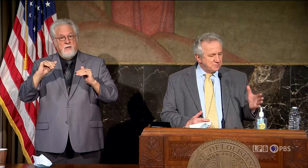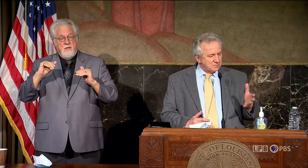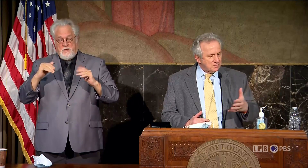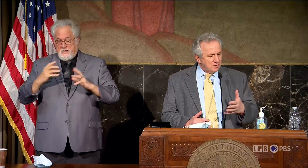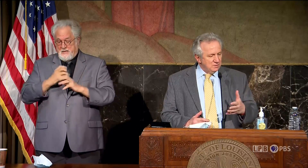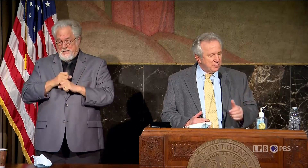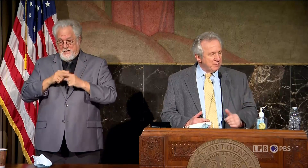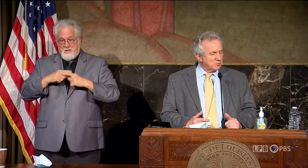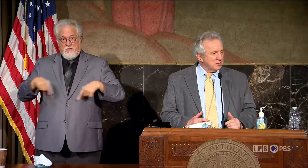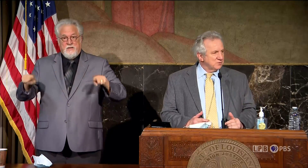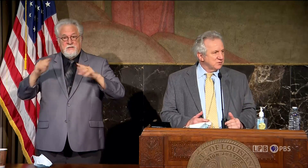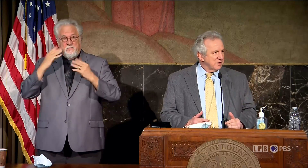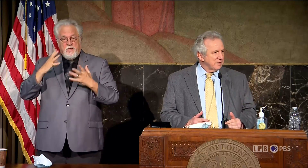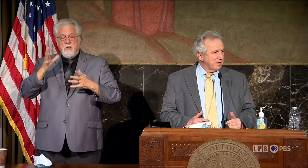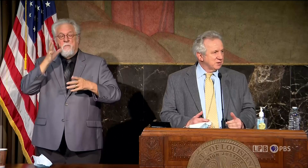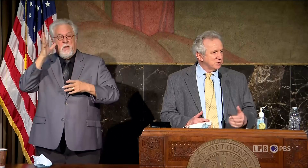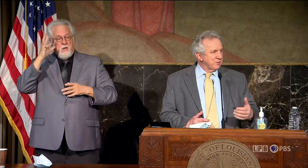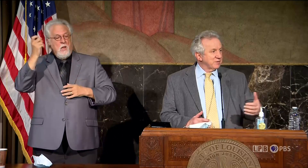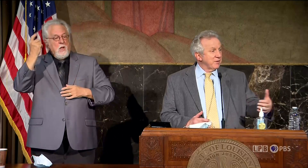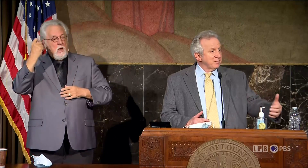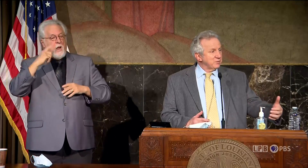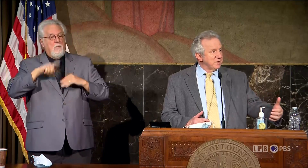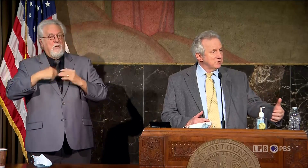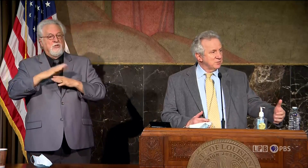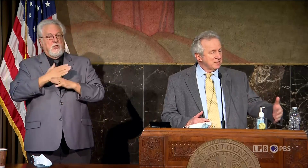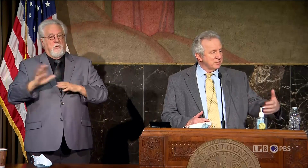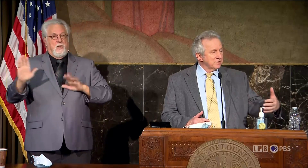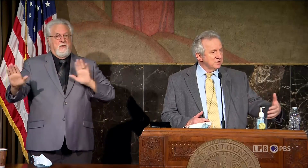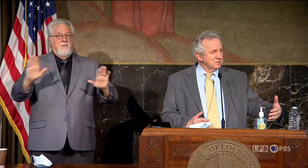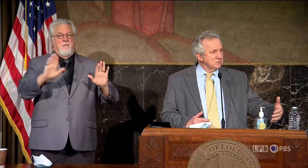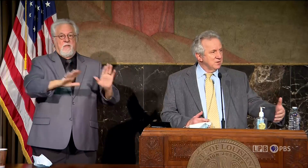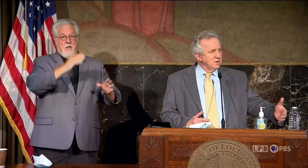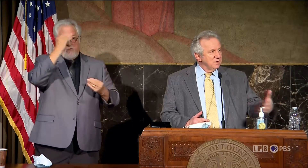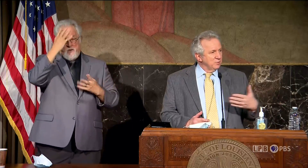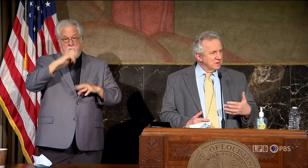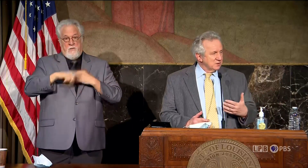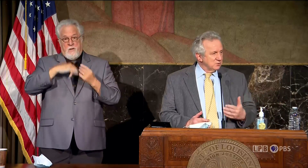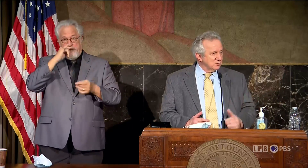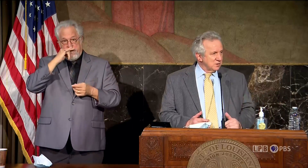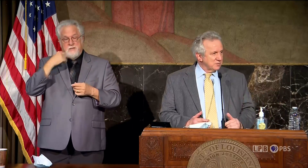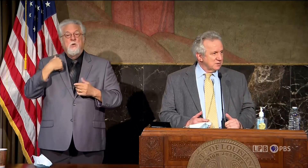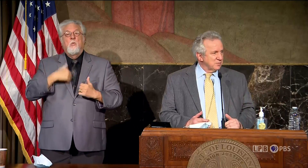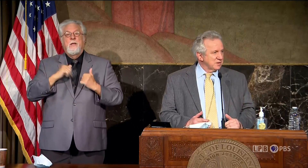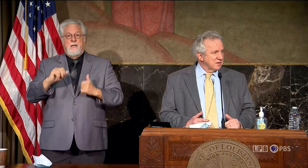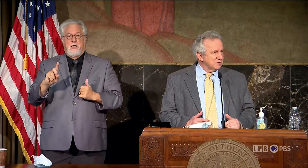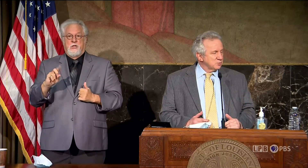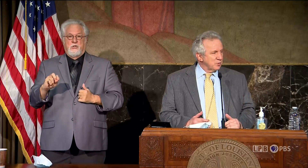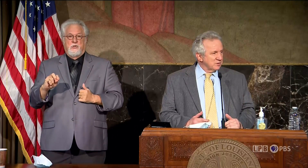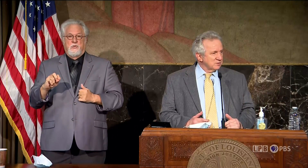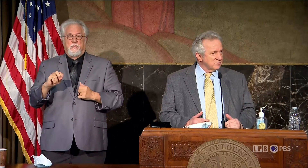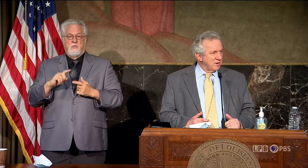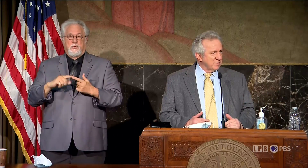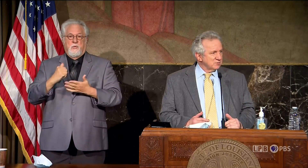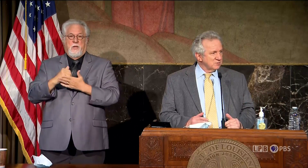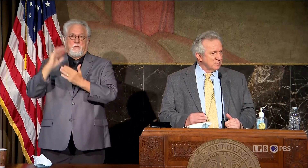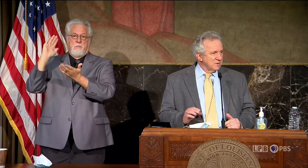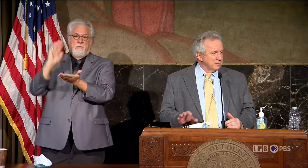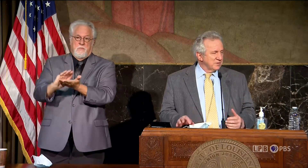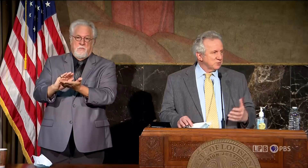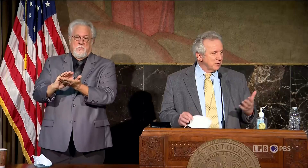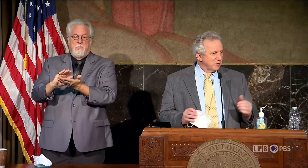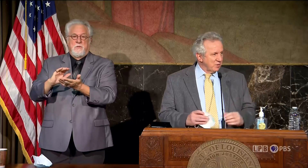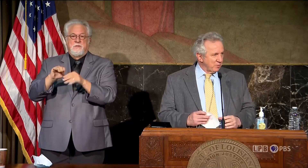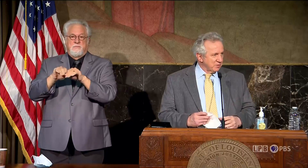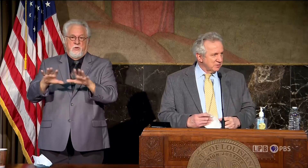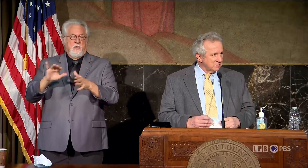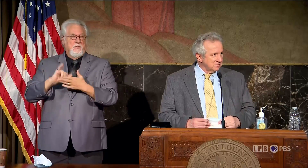information, parents will understand that by sharing their information about their kids, we can do something to mitigate the spread of this virus. But